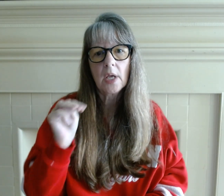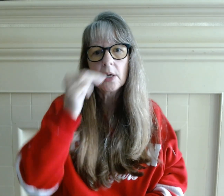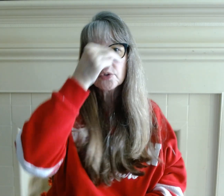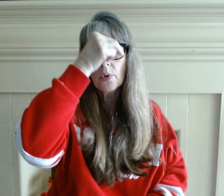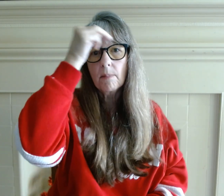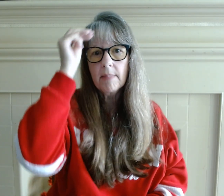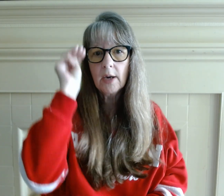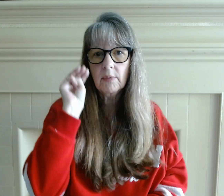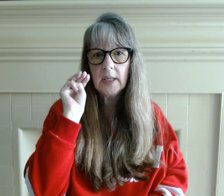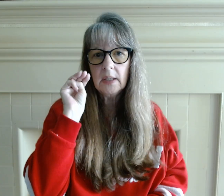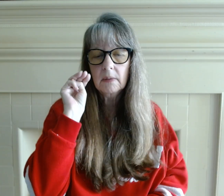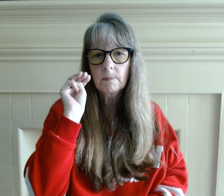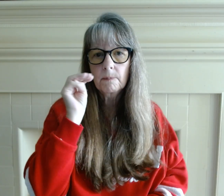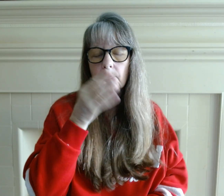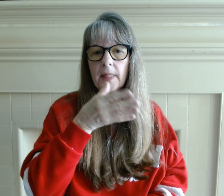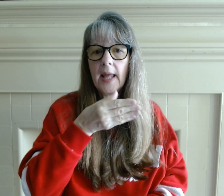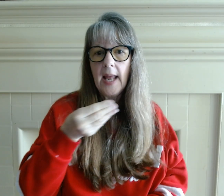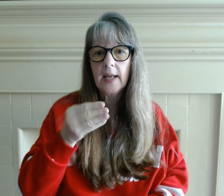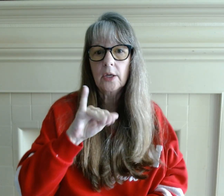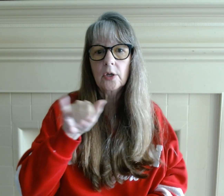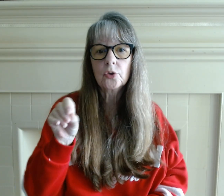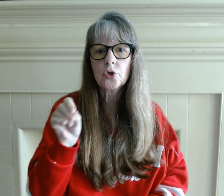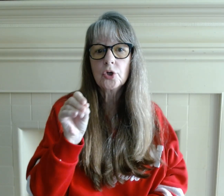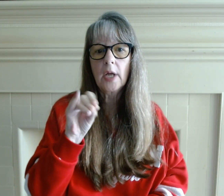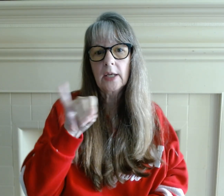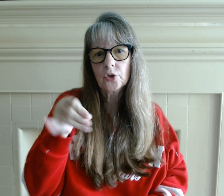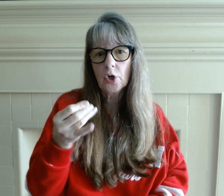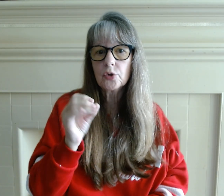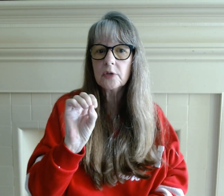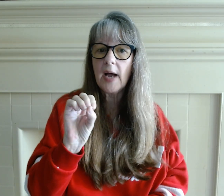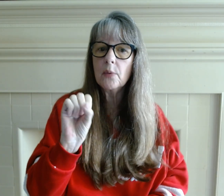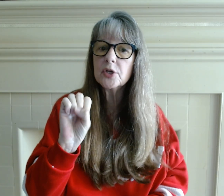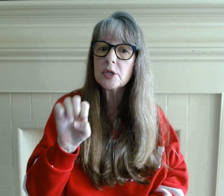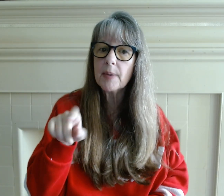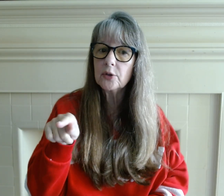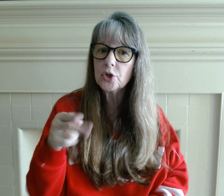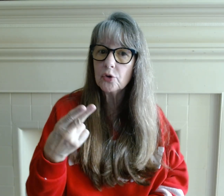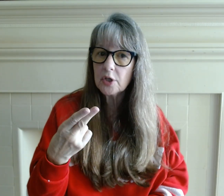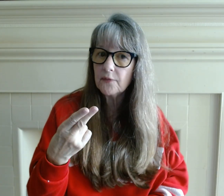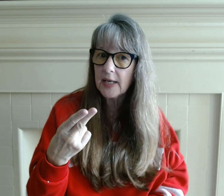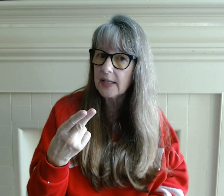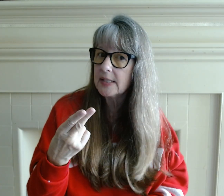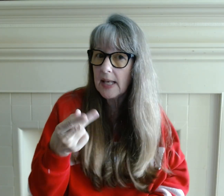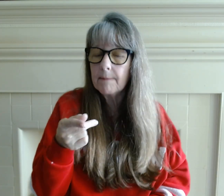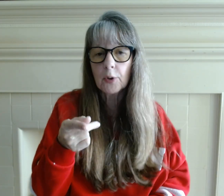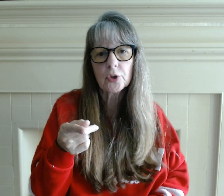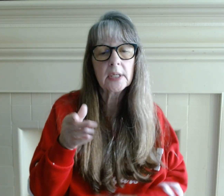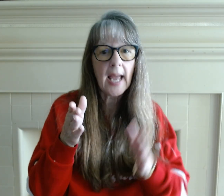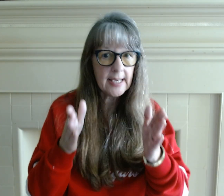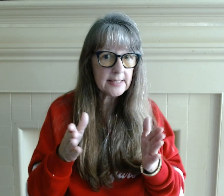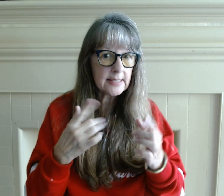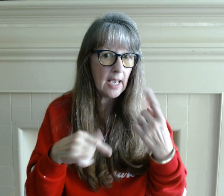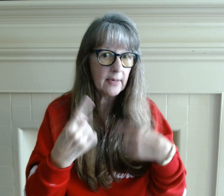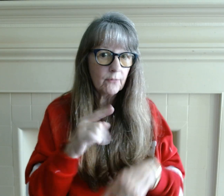So Mary and Joseph. I would spell Joseph unless that person has a sign for